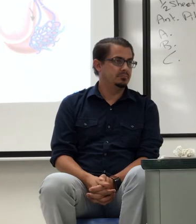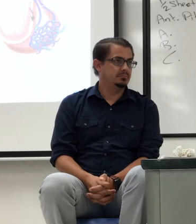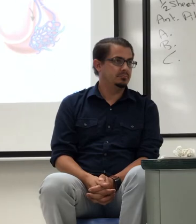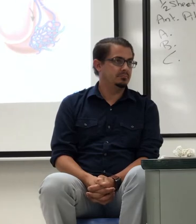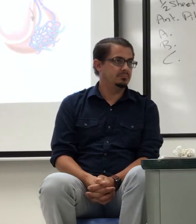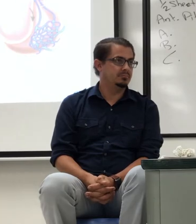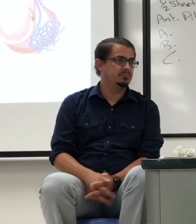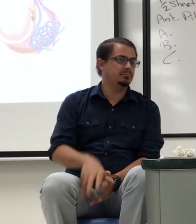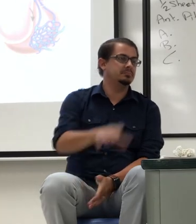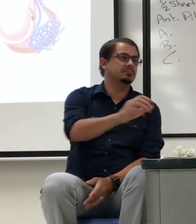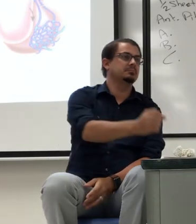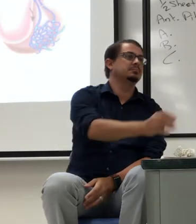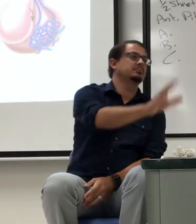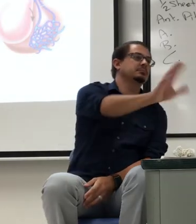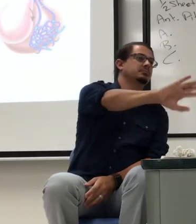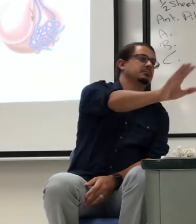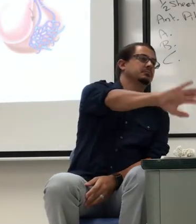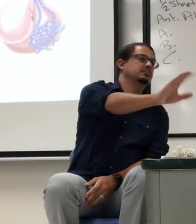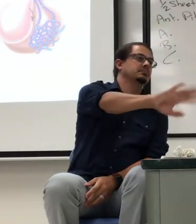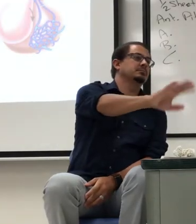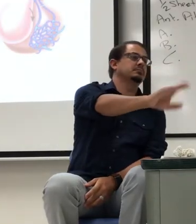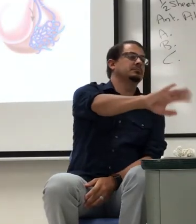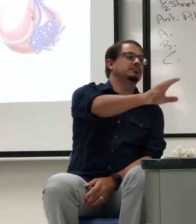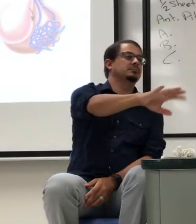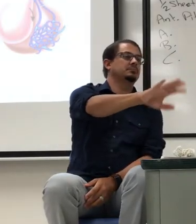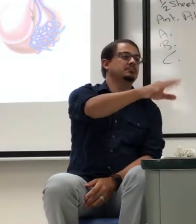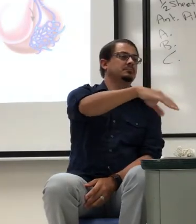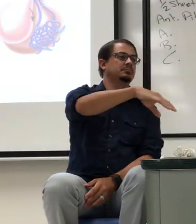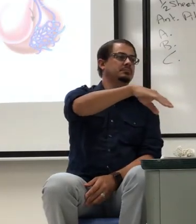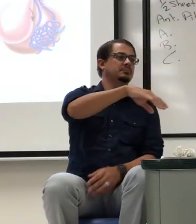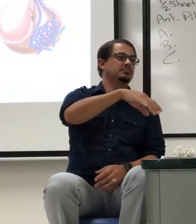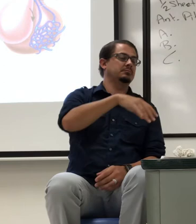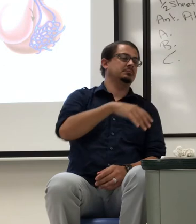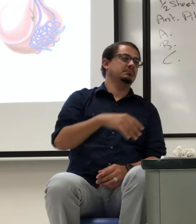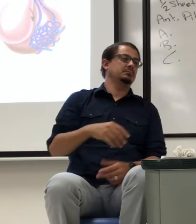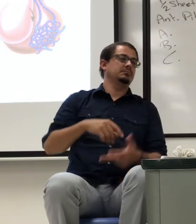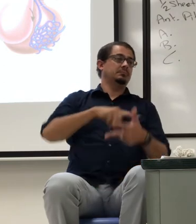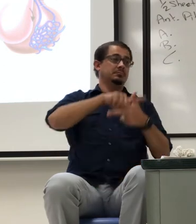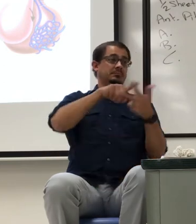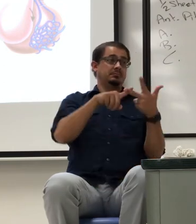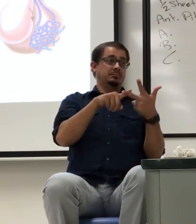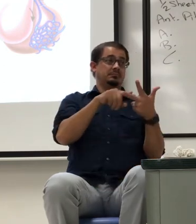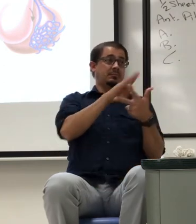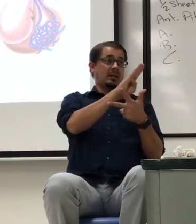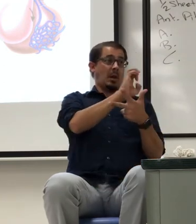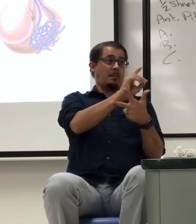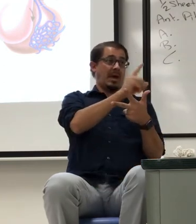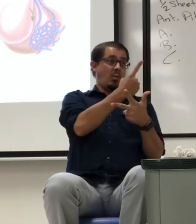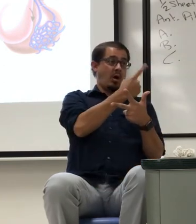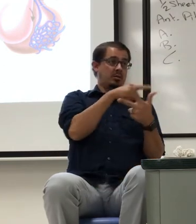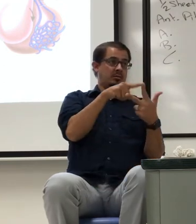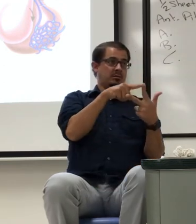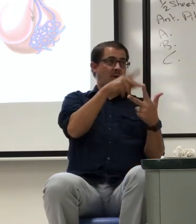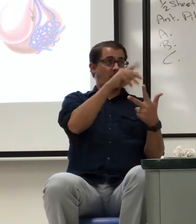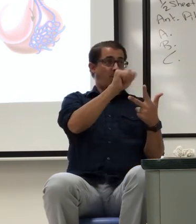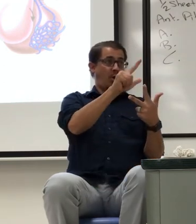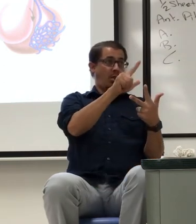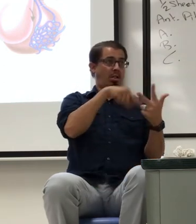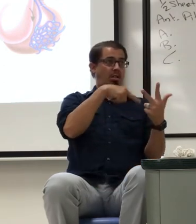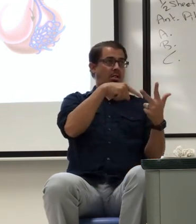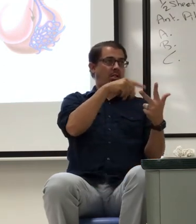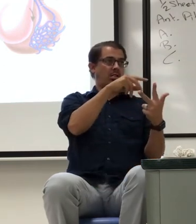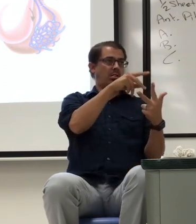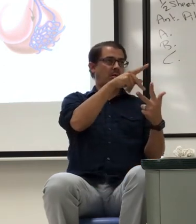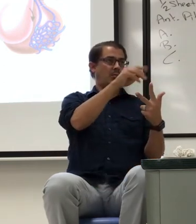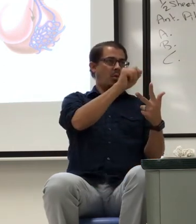All right, let's see if you're tracking this. The three parts of the portal system are cathed 1, portal vein, cathed 2. That's pretty straightforward.